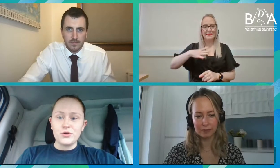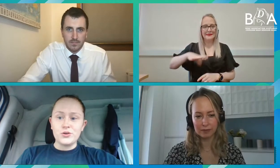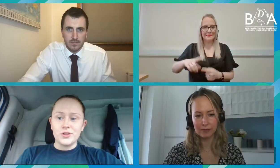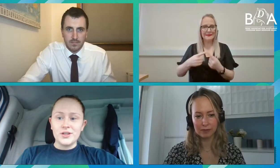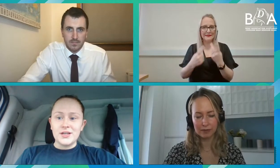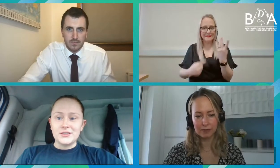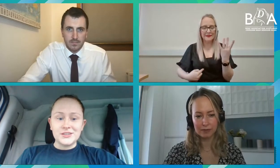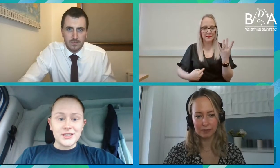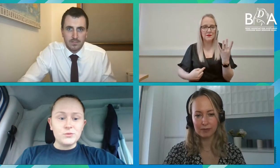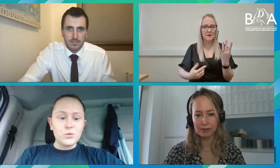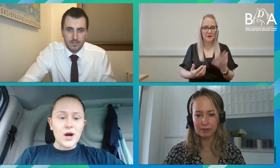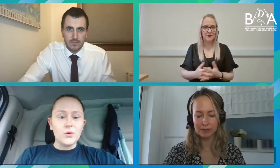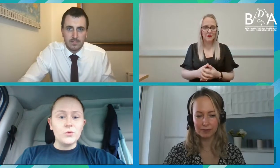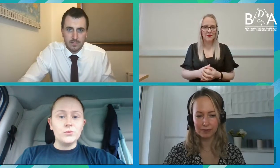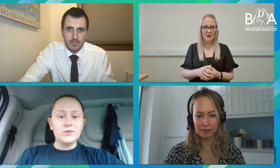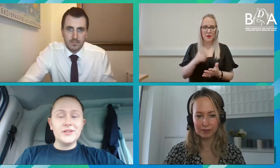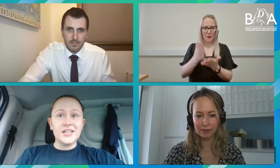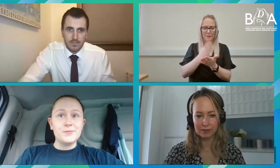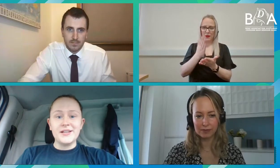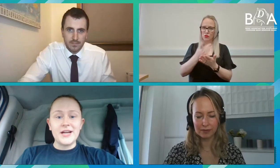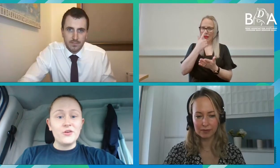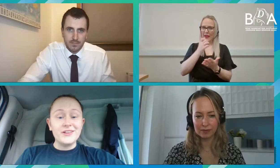me through to see how